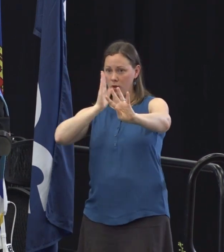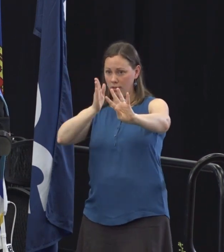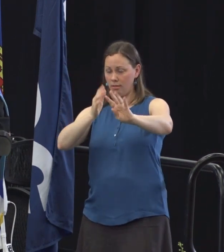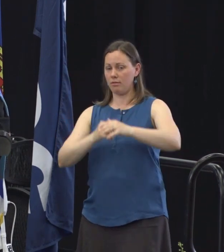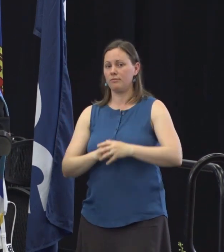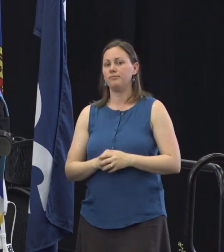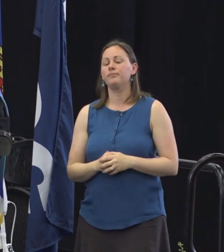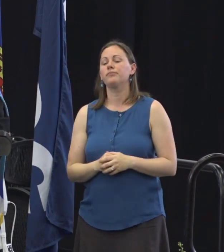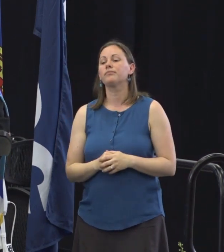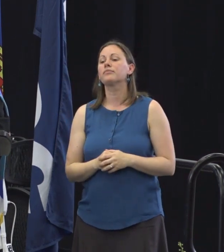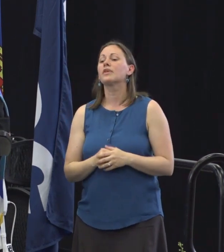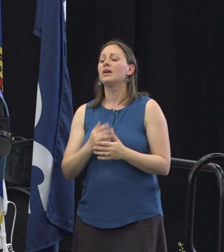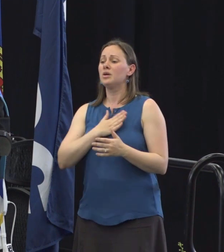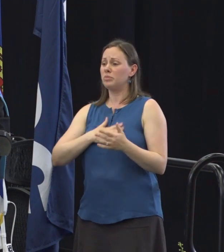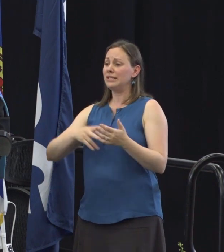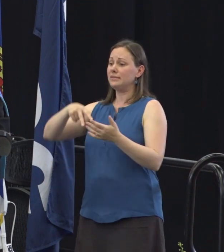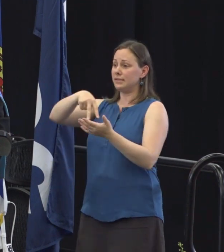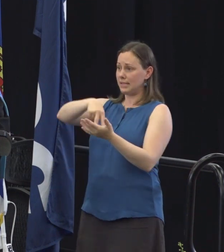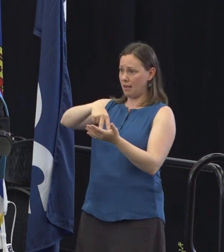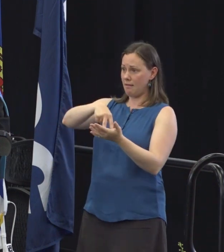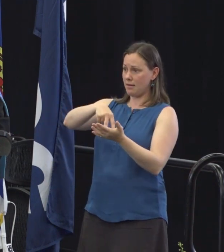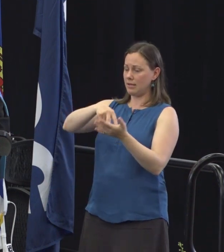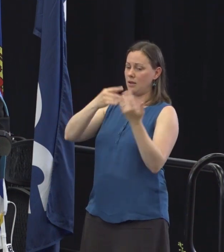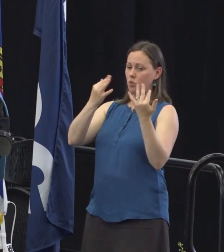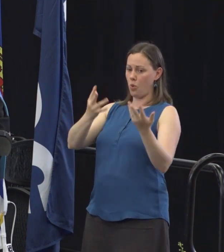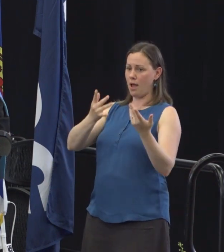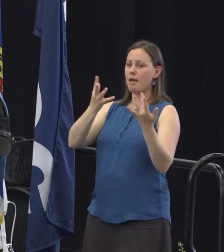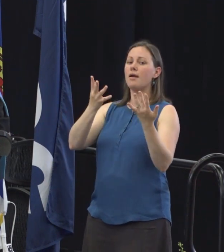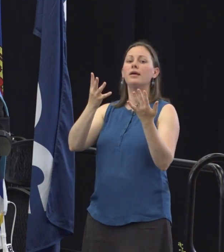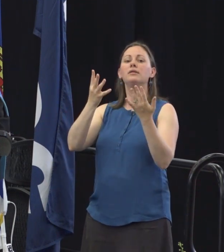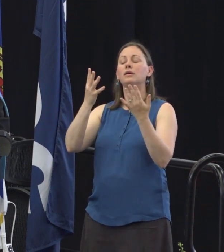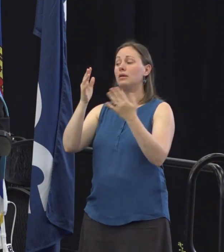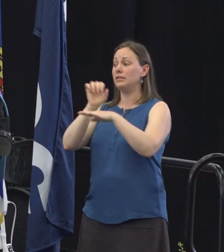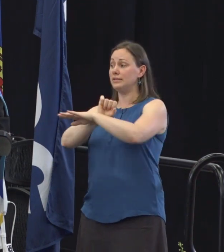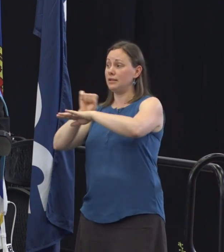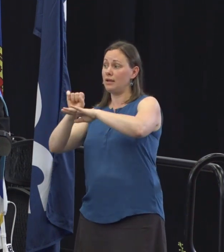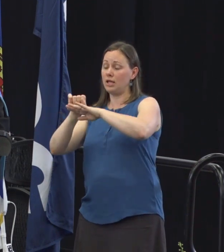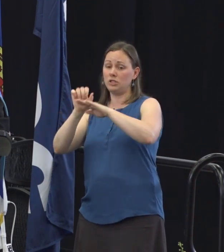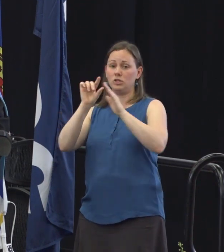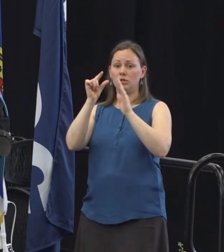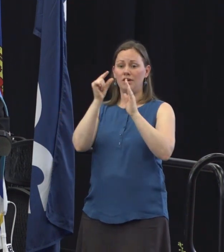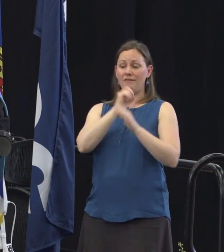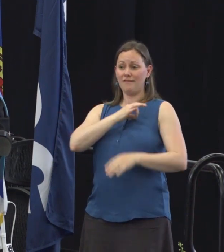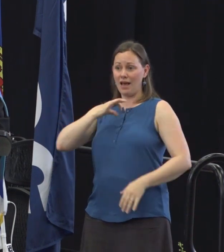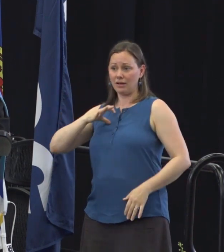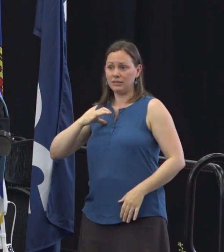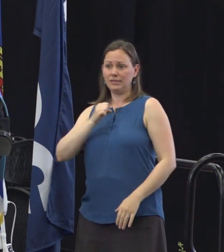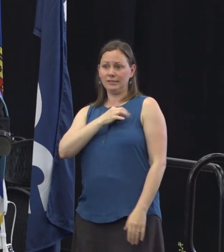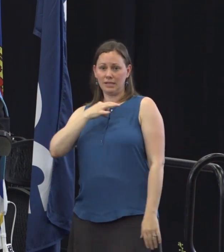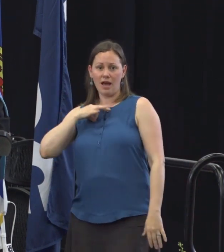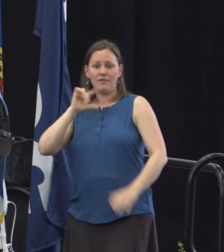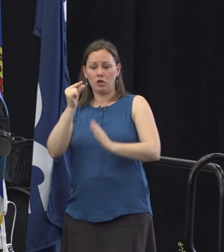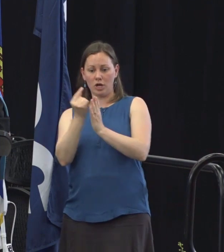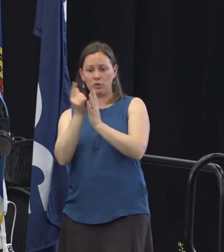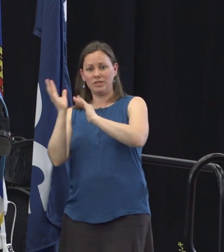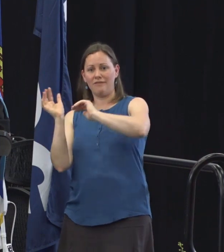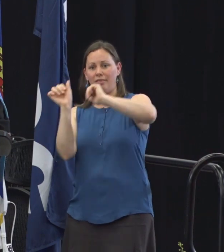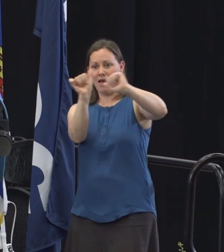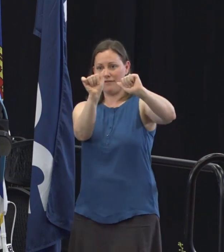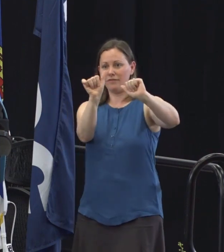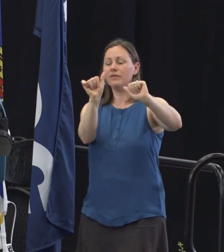auditorium. Would you please stand for the recessional and remain standing until the stage party, faculty, staff, and graduates have left the